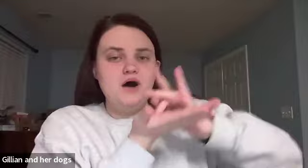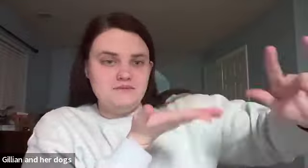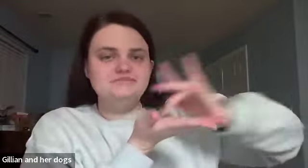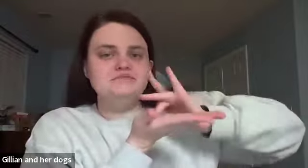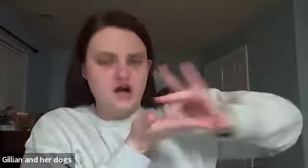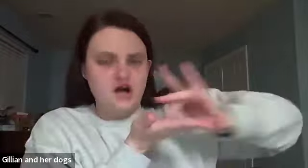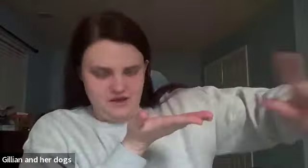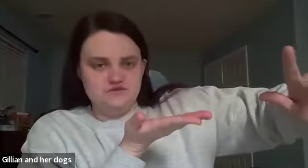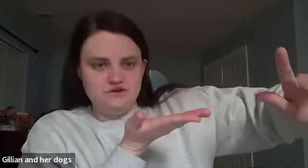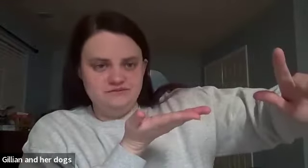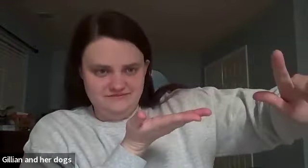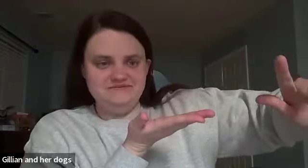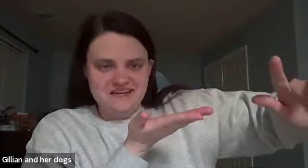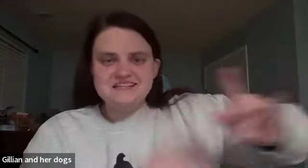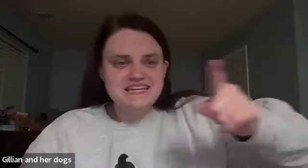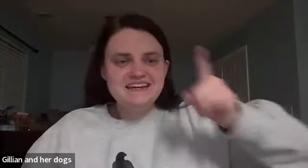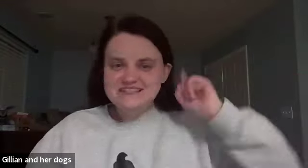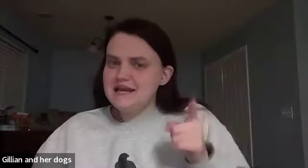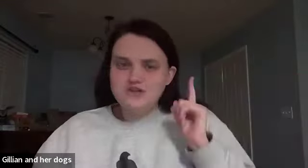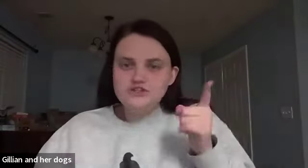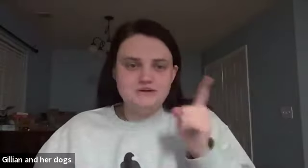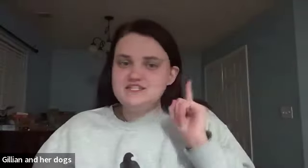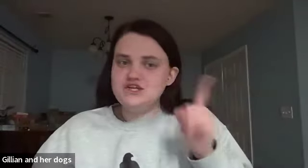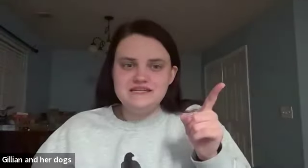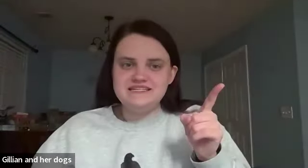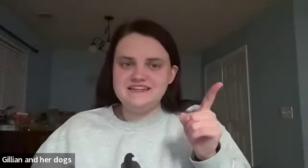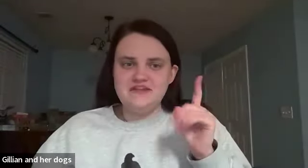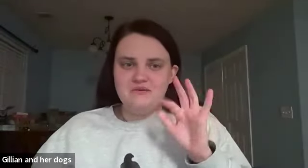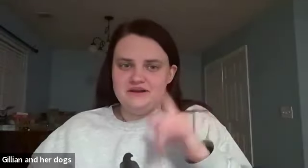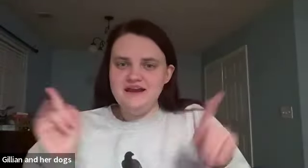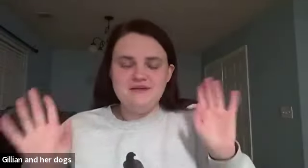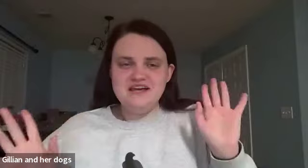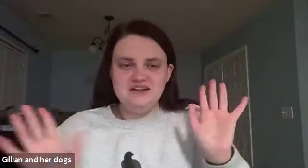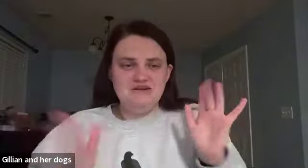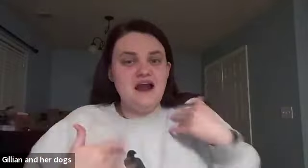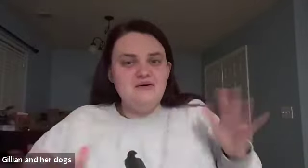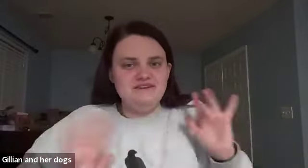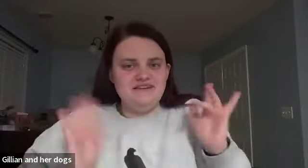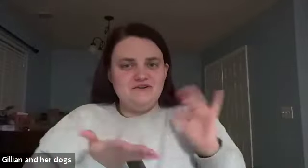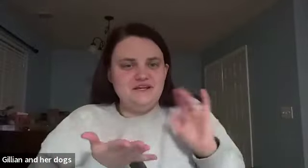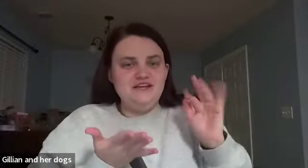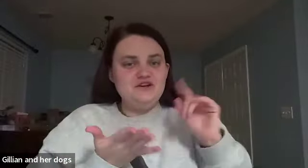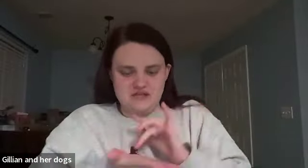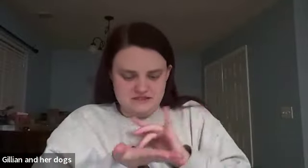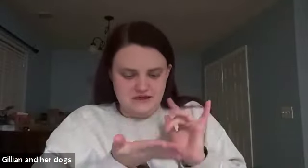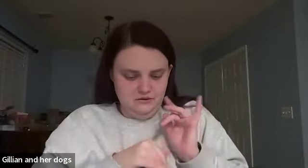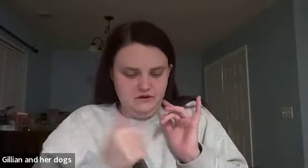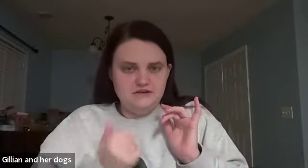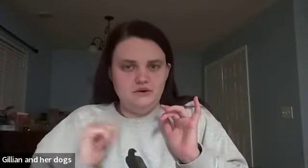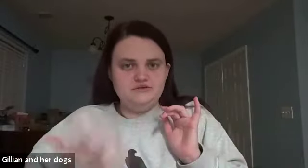Palm up is rude. See, I told you, it's so easy to get that one. I'm telling you, even I would like for years, I was like, oh, I don't know which